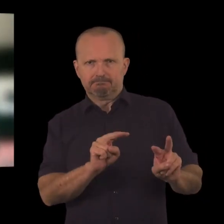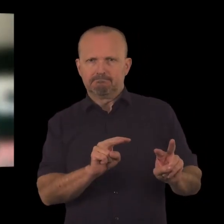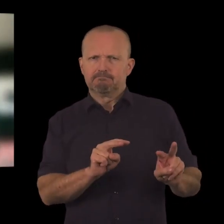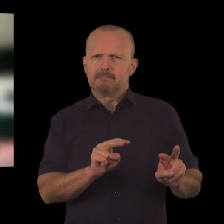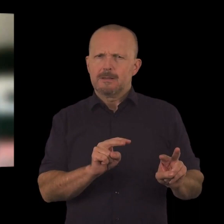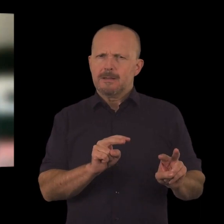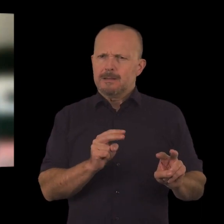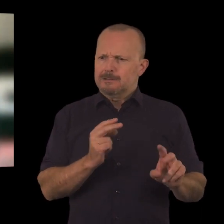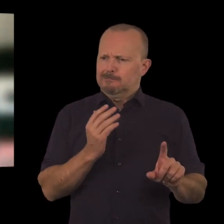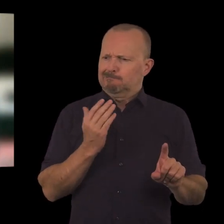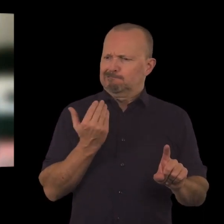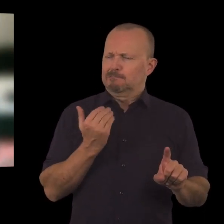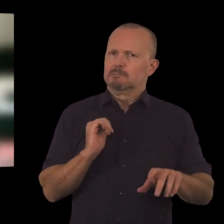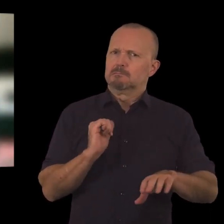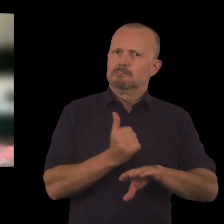Okay, thanks.